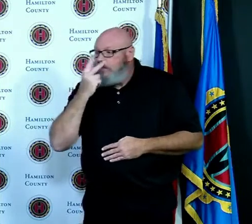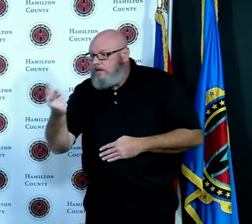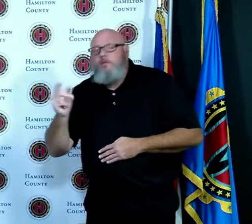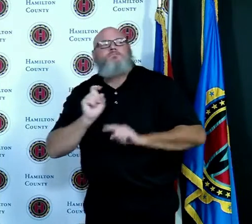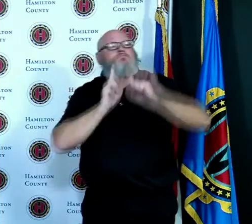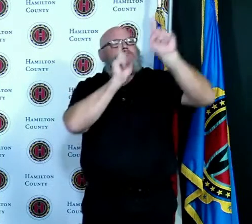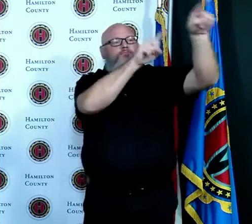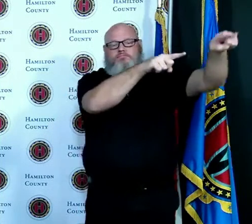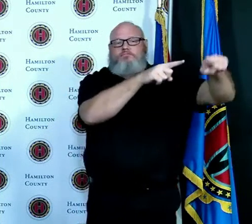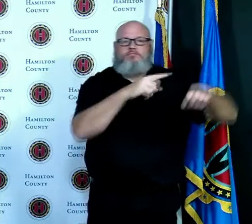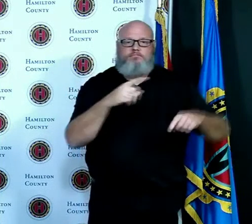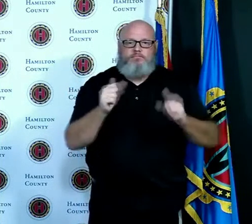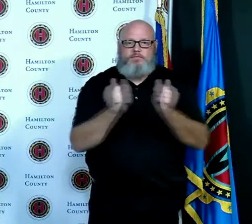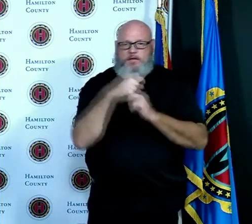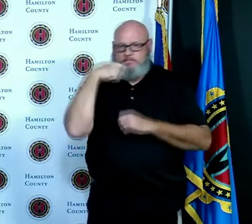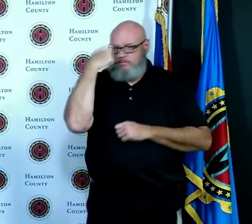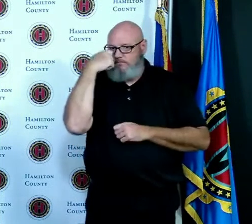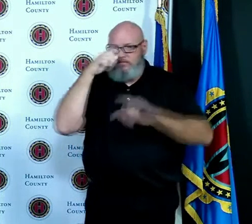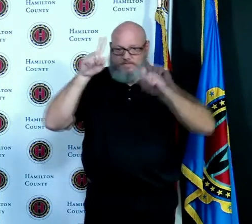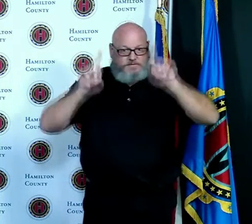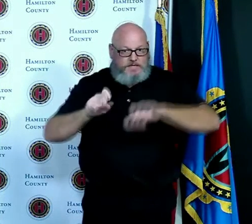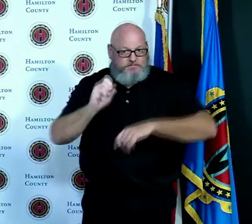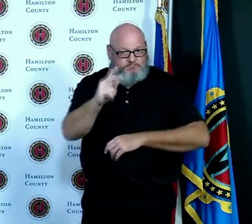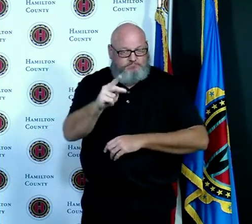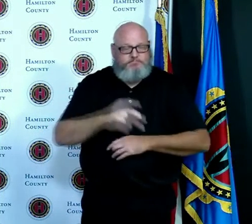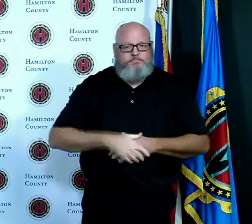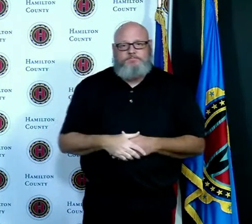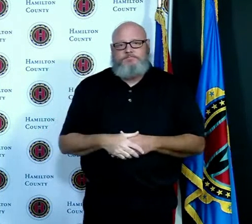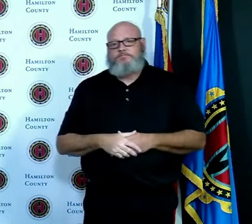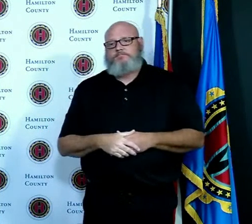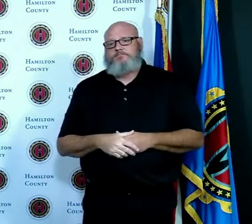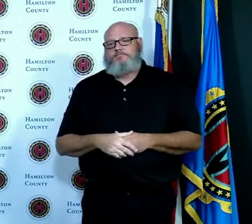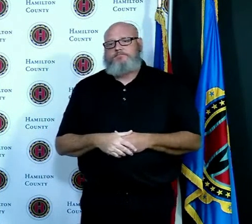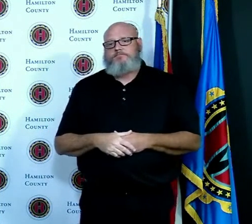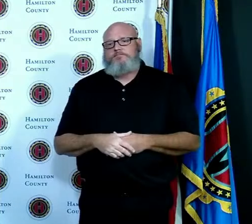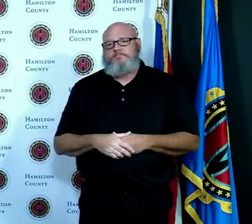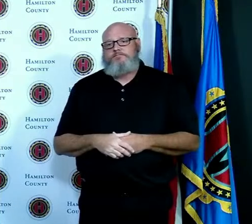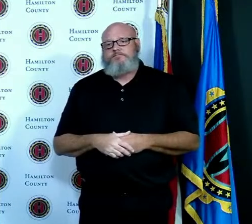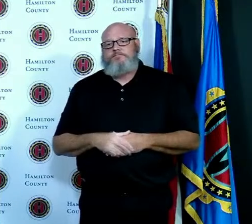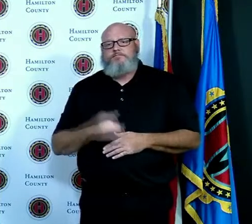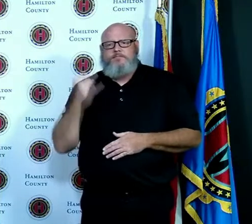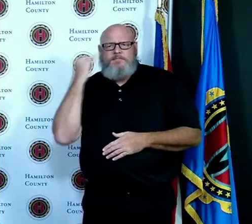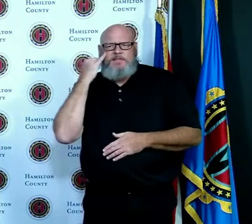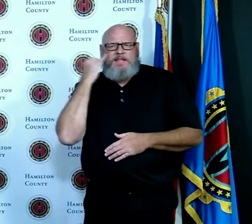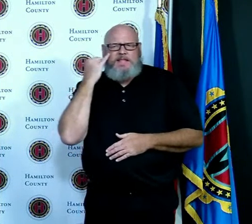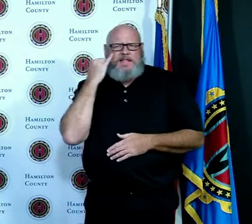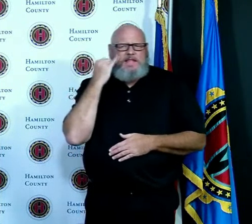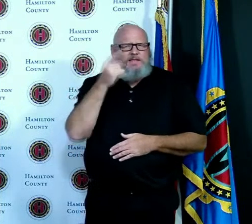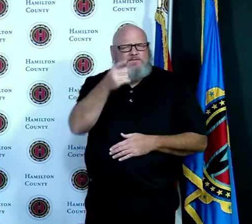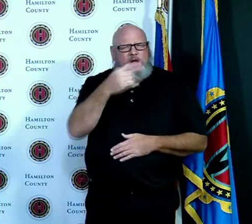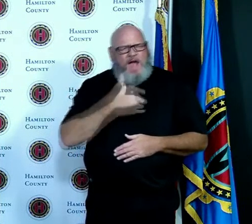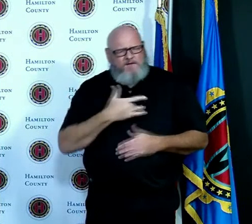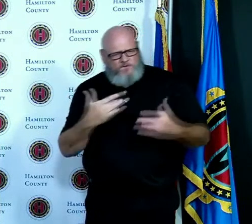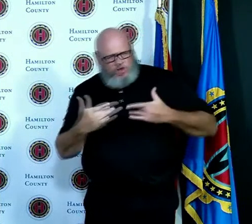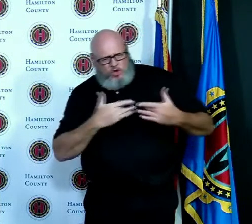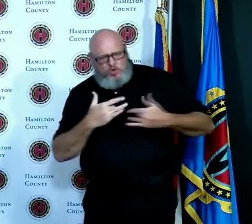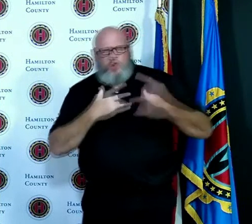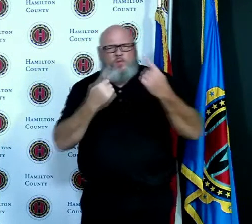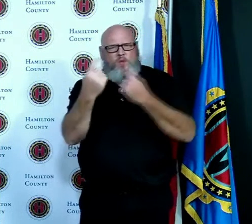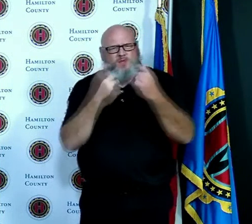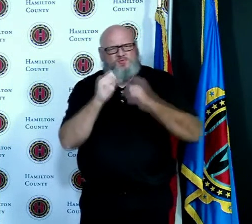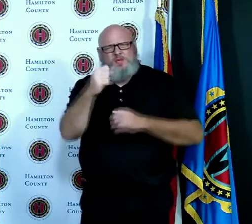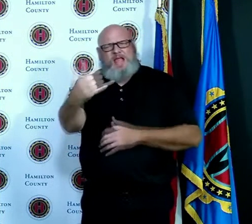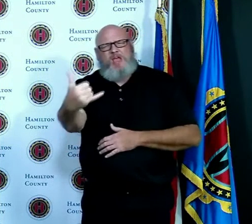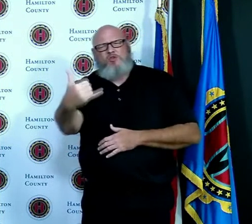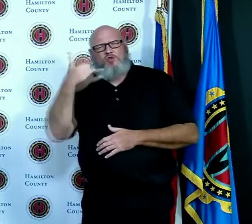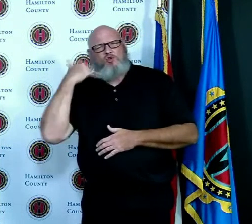are closest and which sites are most accessible to you. If you have questions, you can always call ahead. On our website, it does have information with